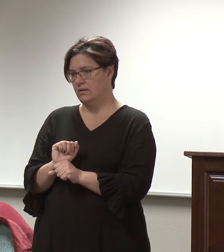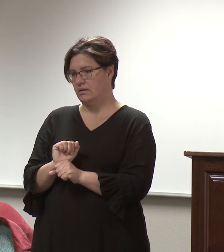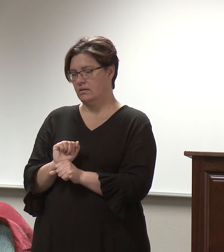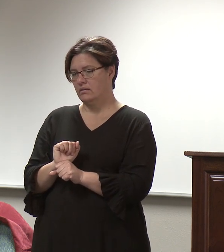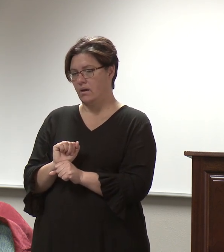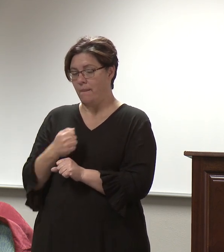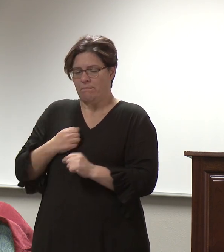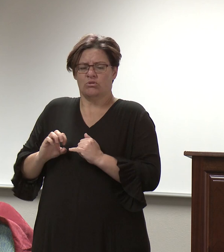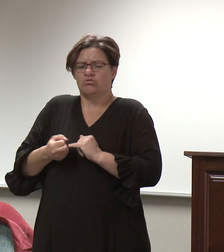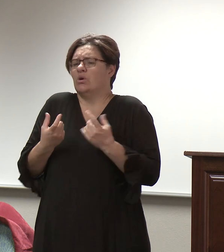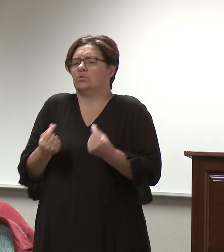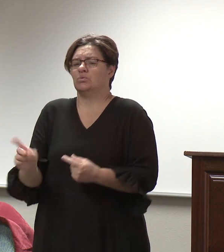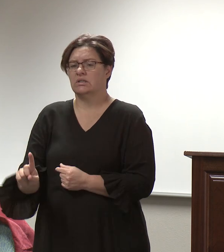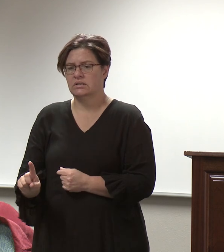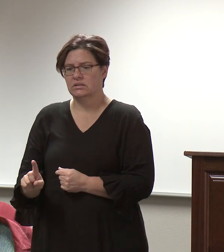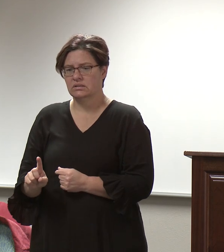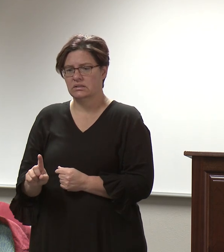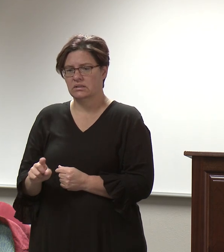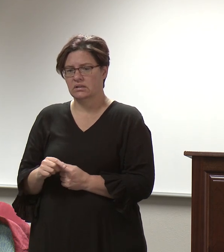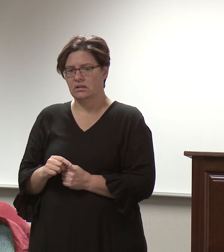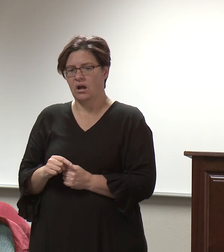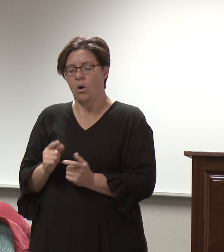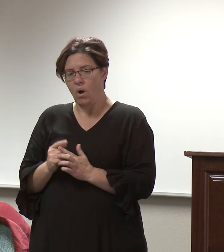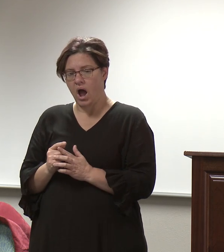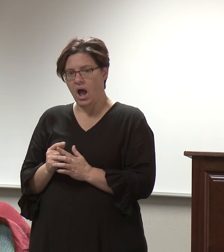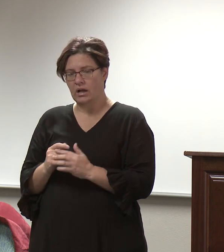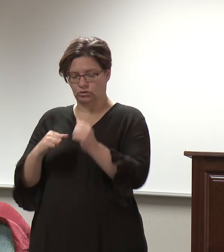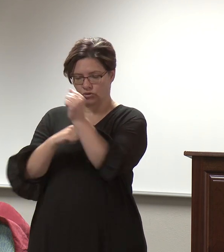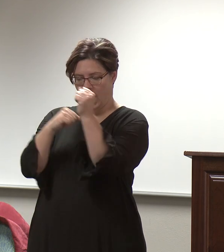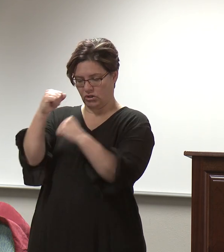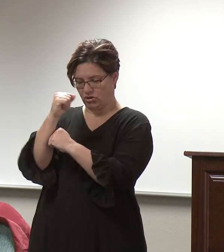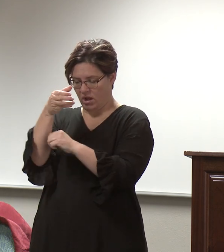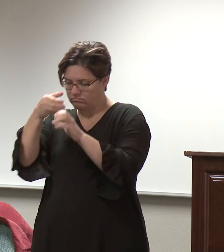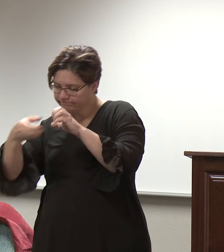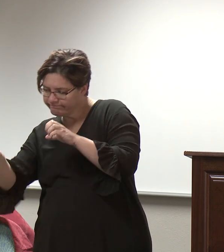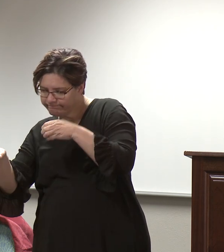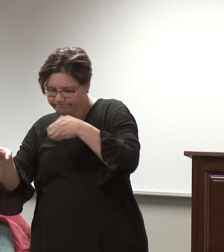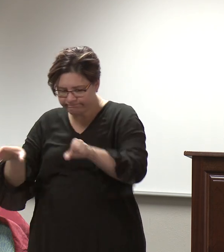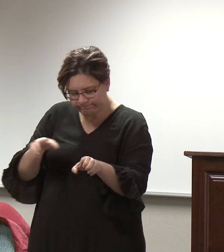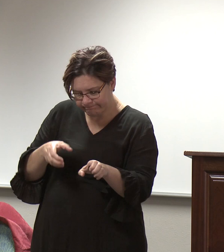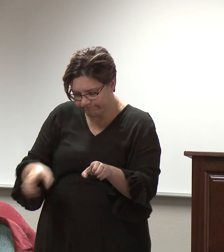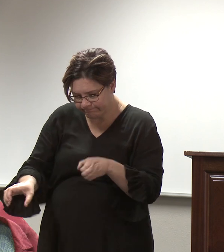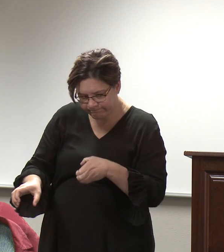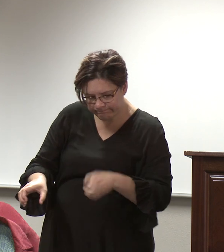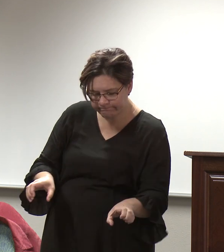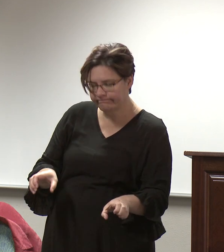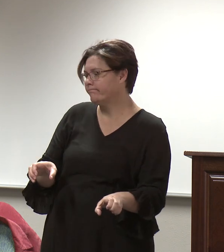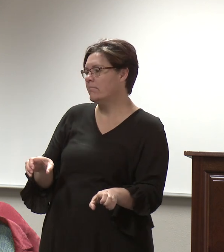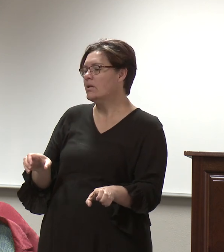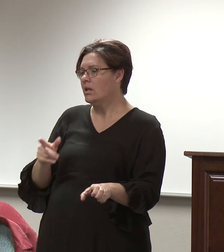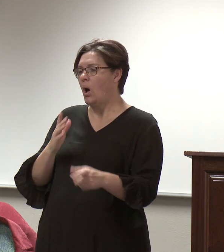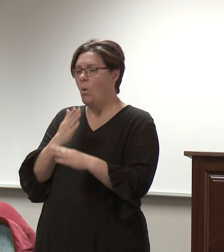been trying to do with the liberal concepts is to deconstruct them and to try to that they work